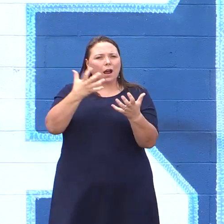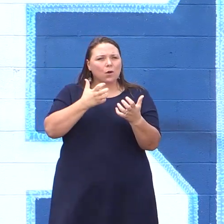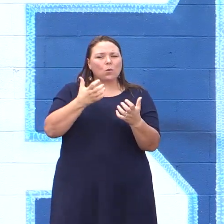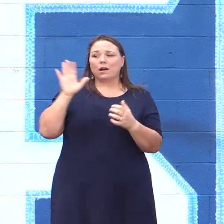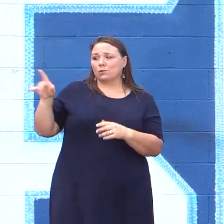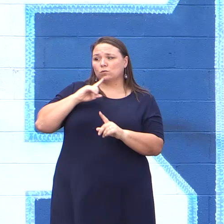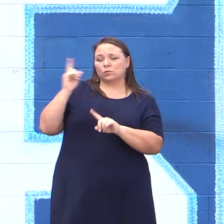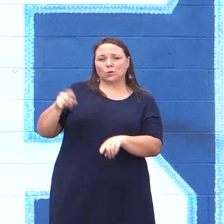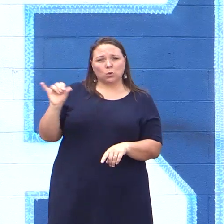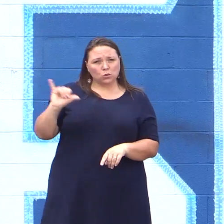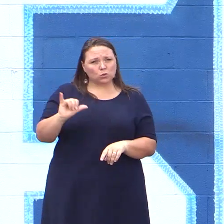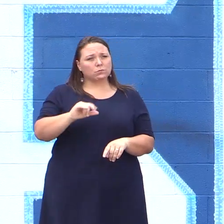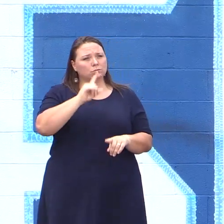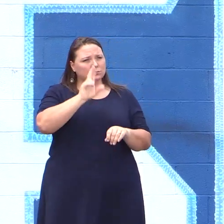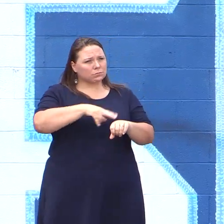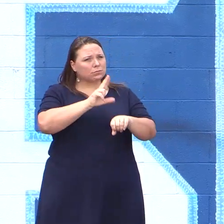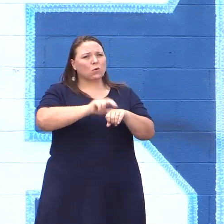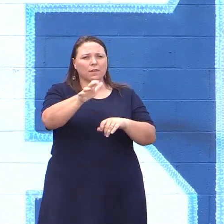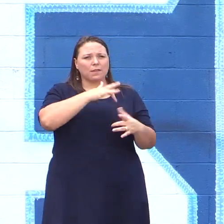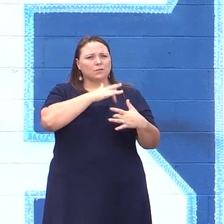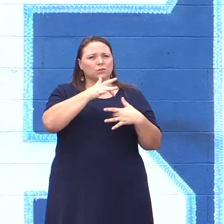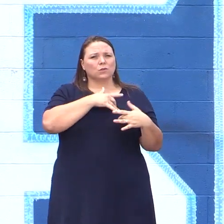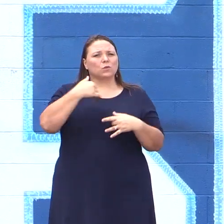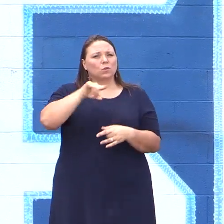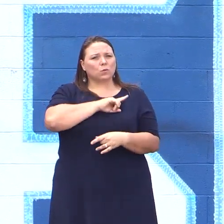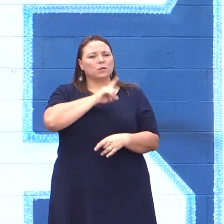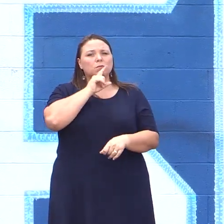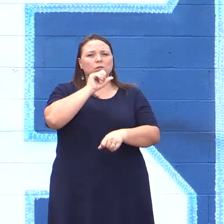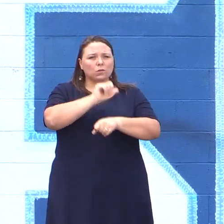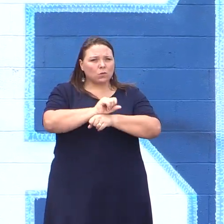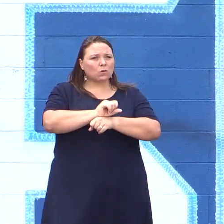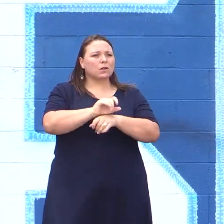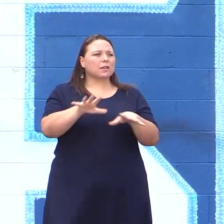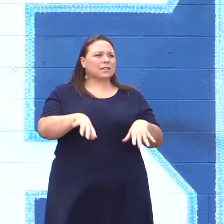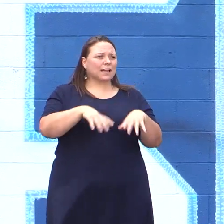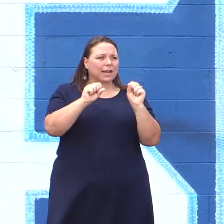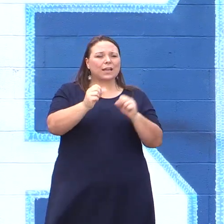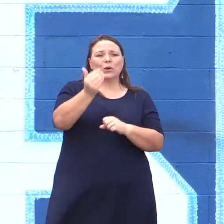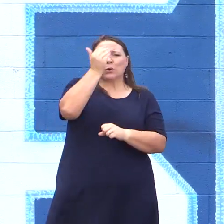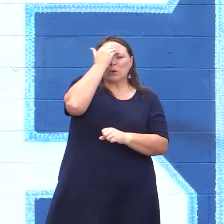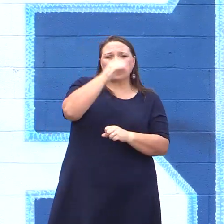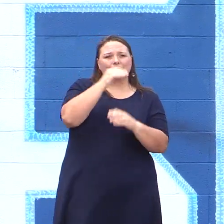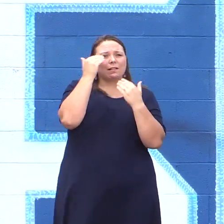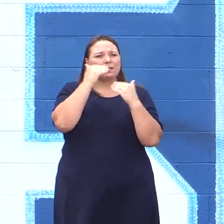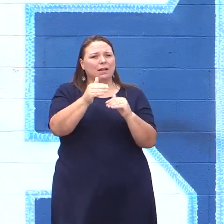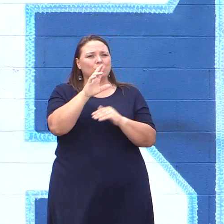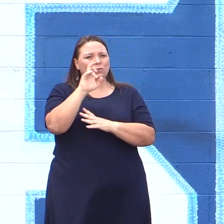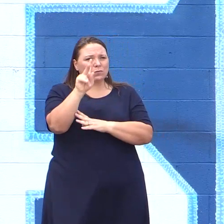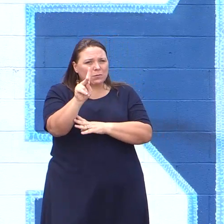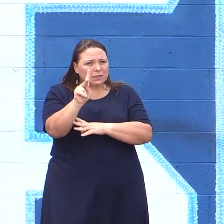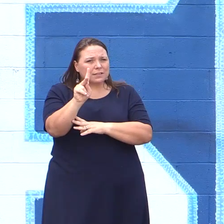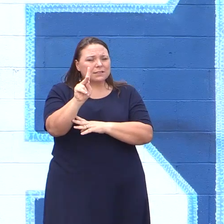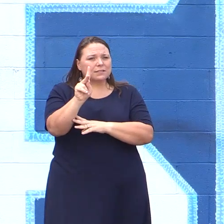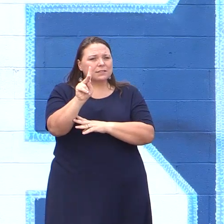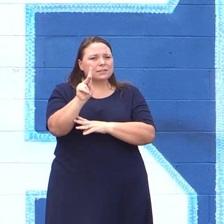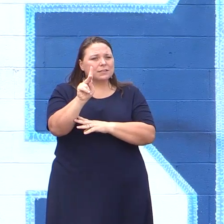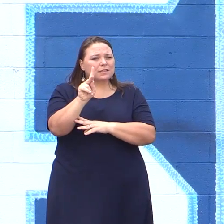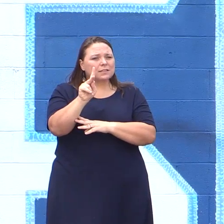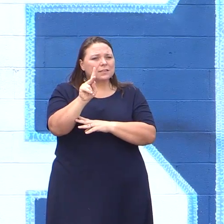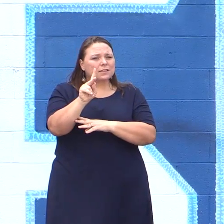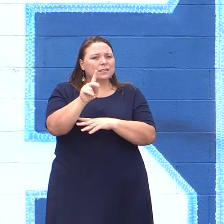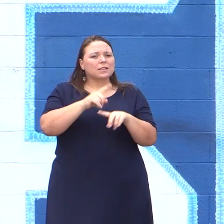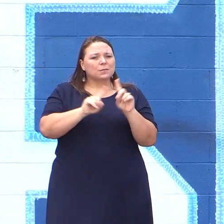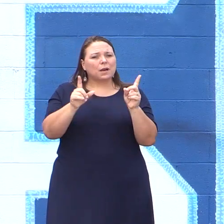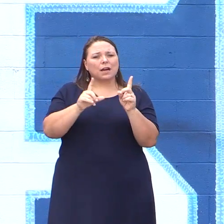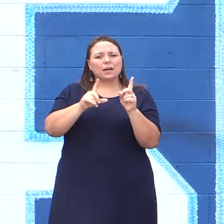response too. It is, of course, a concern. We are taking a known and limited risk, but to